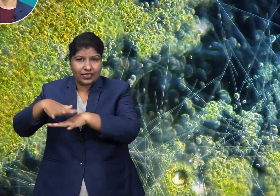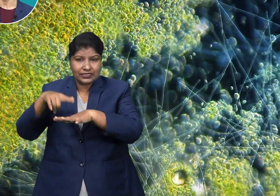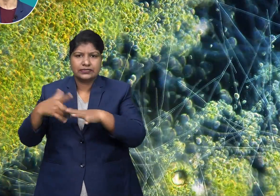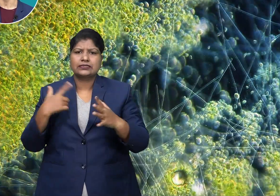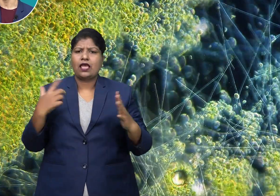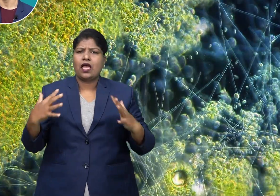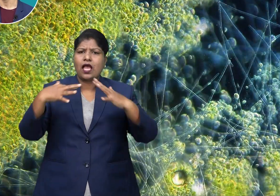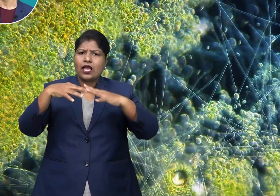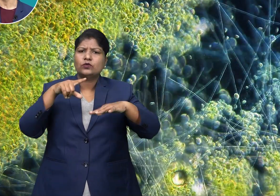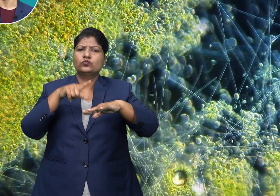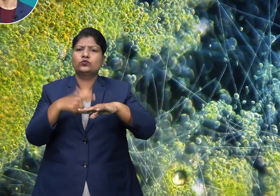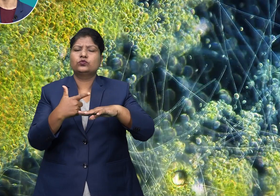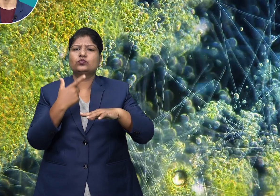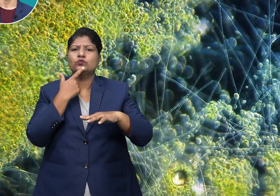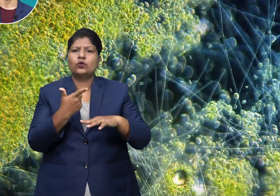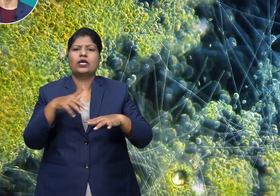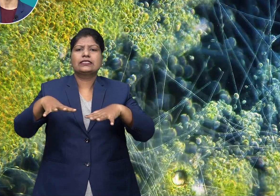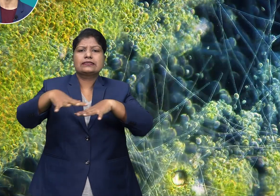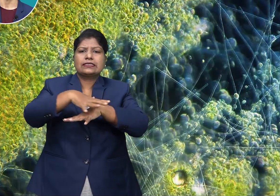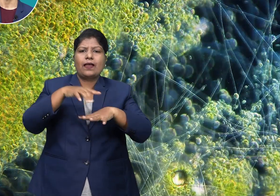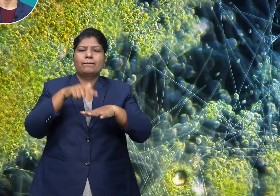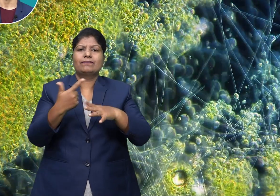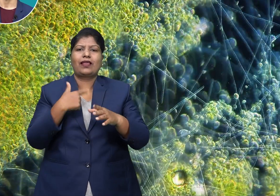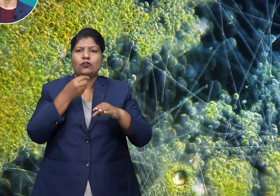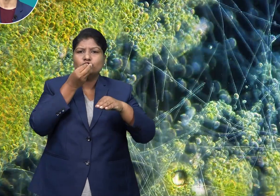in colonies called lichens.